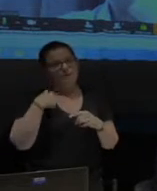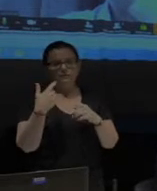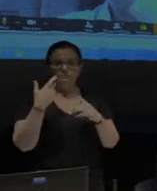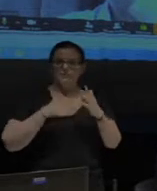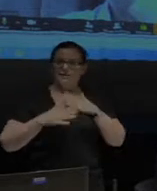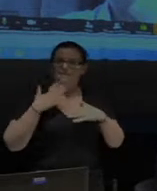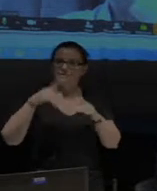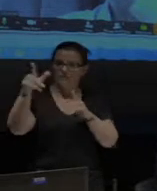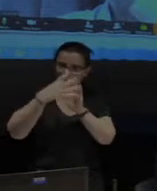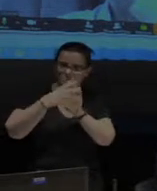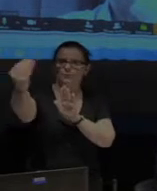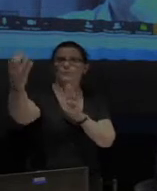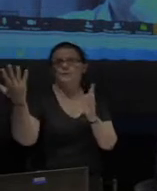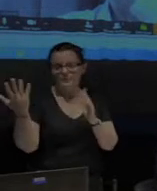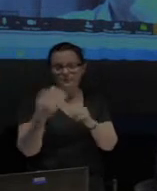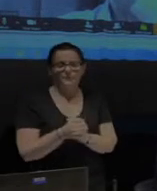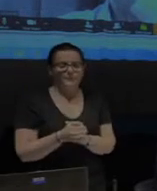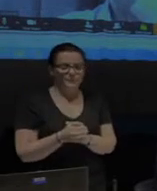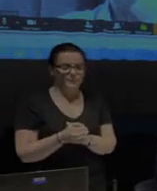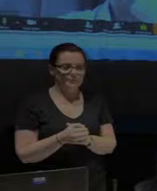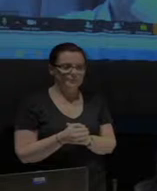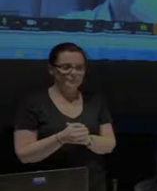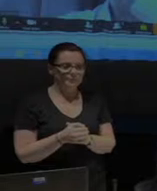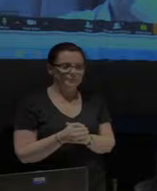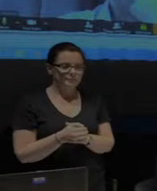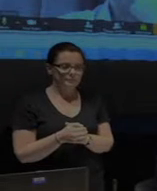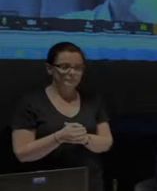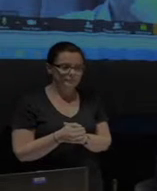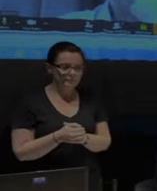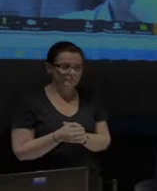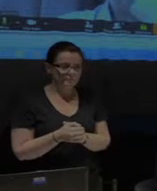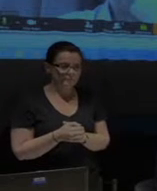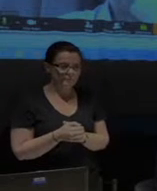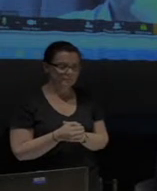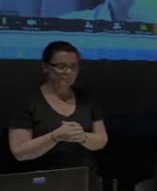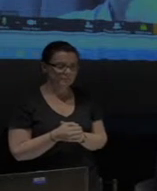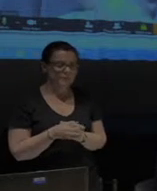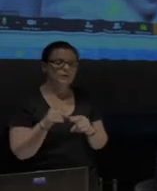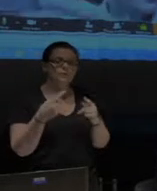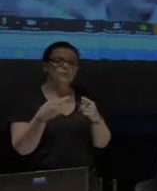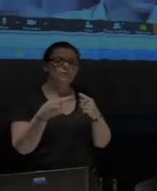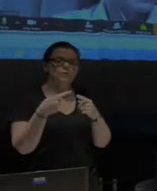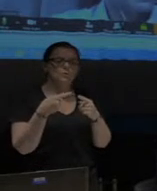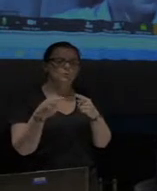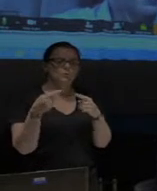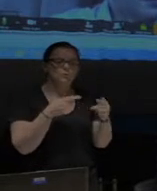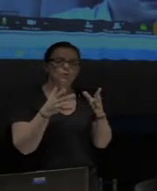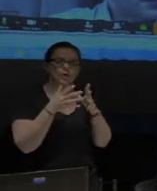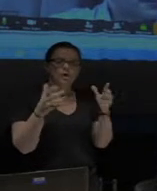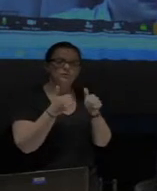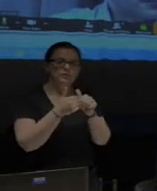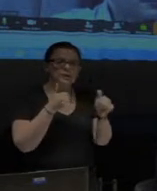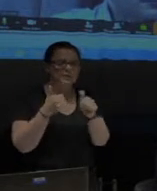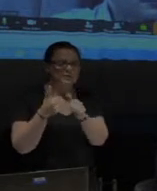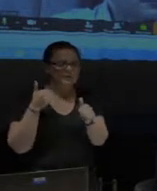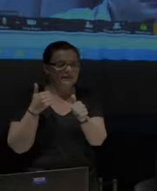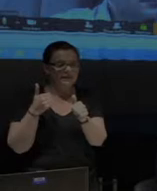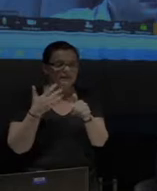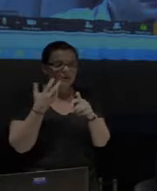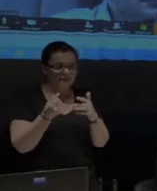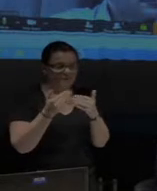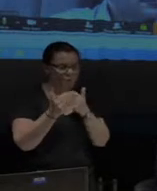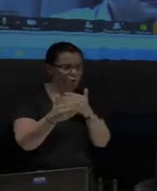that? So I think moving away from the depths of trying to get larger companies, when you lose track of people and there's just more complexity and